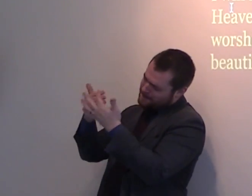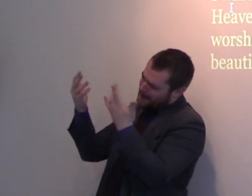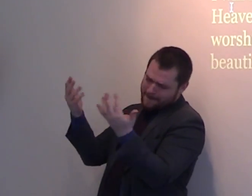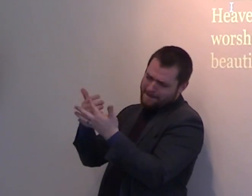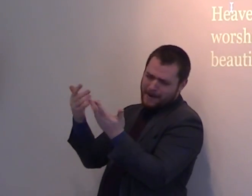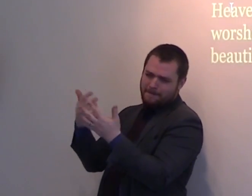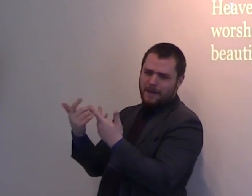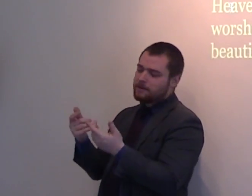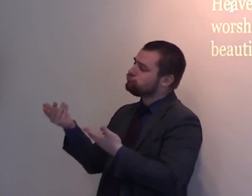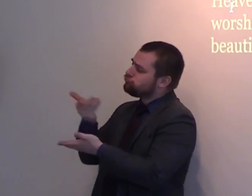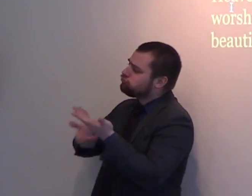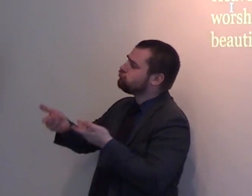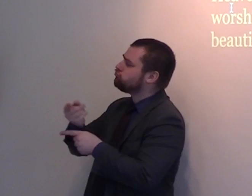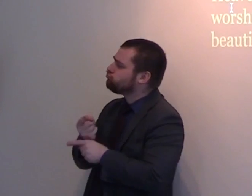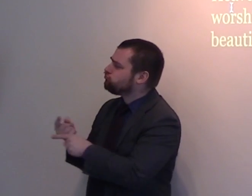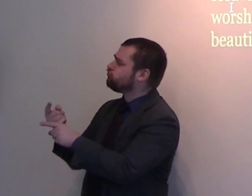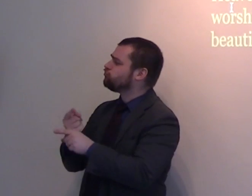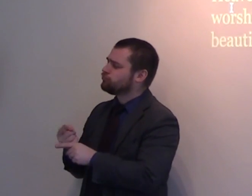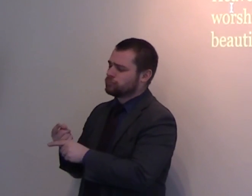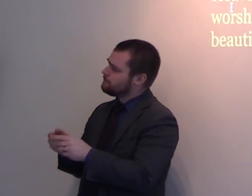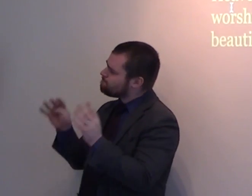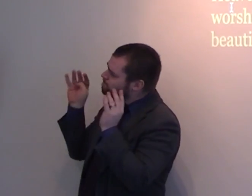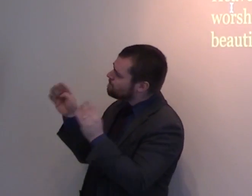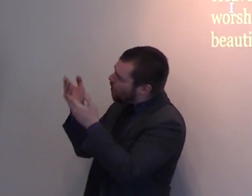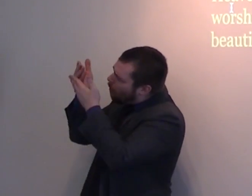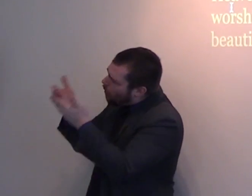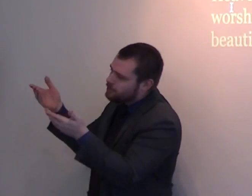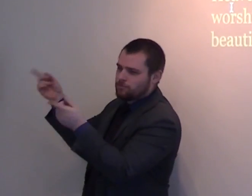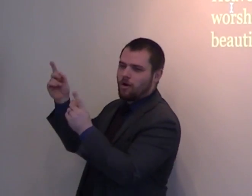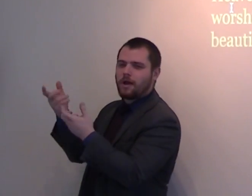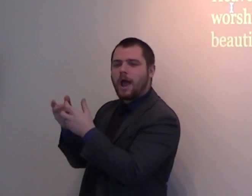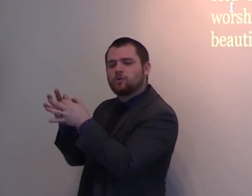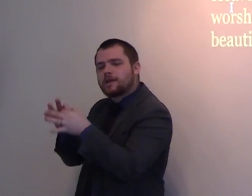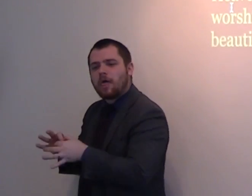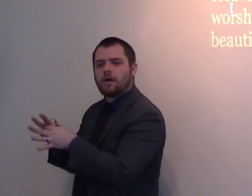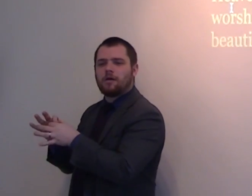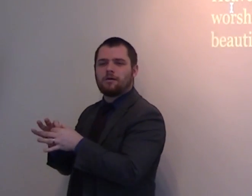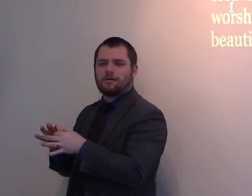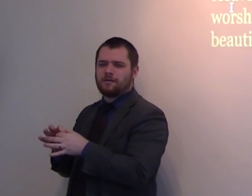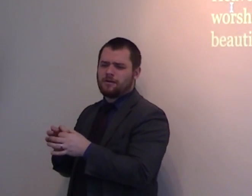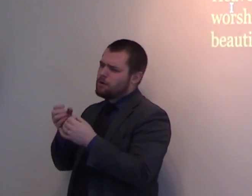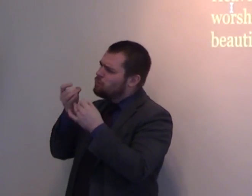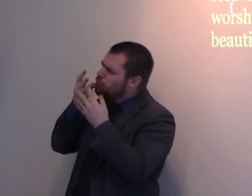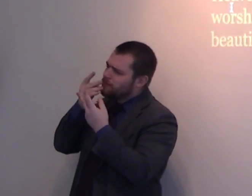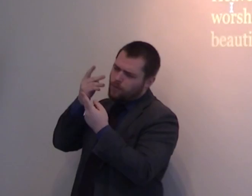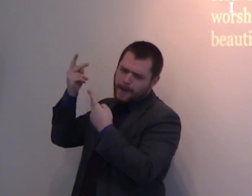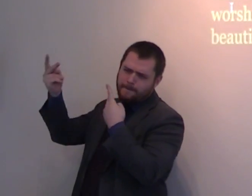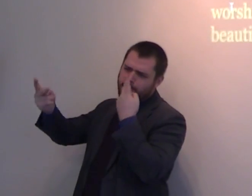We will talk together and worship God together. We will sing beautiful hymns